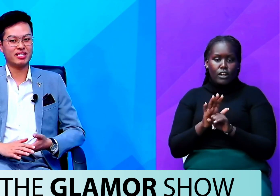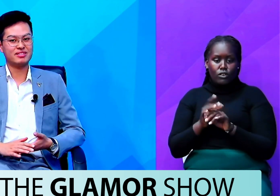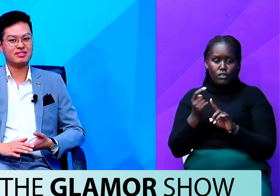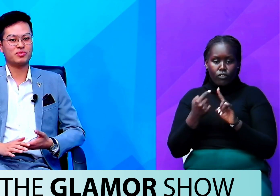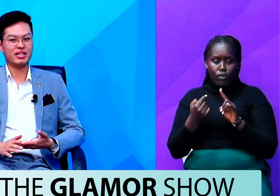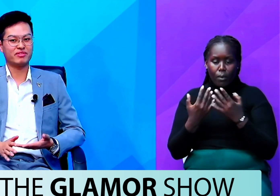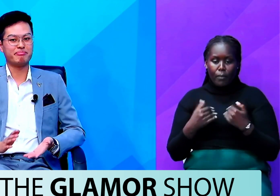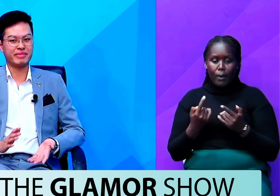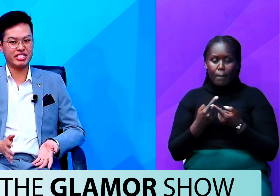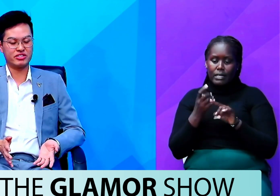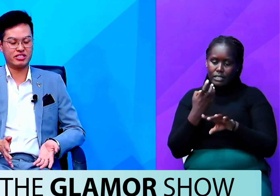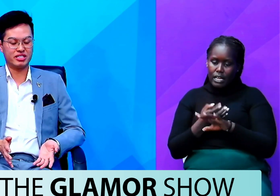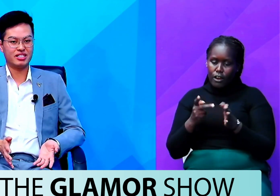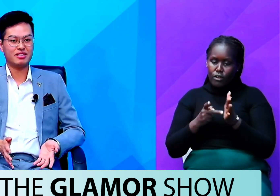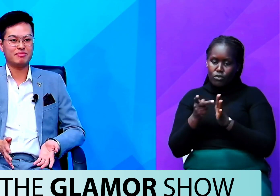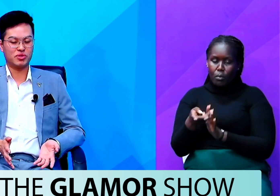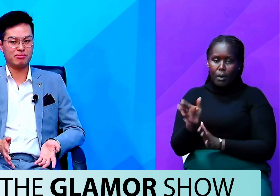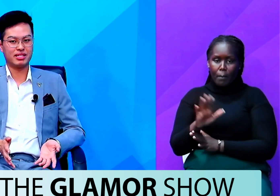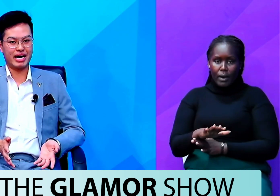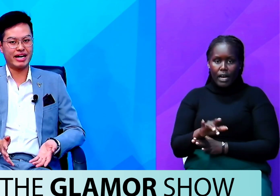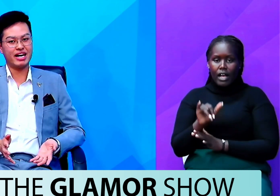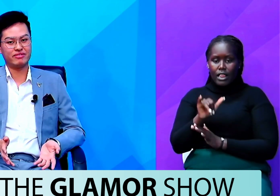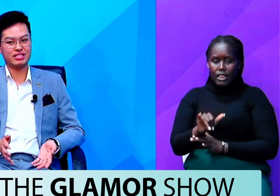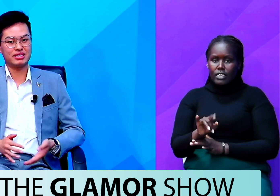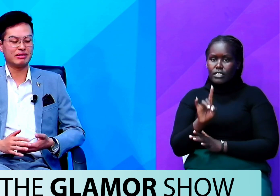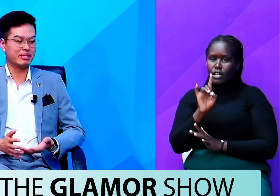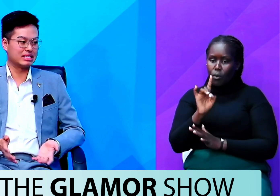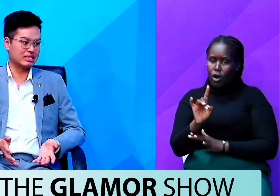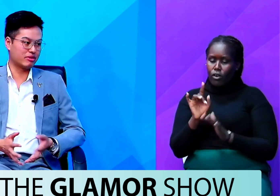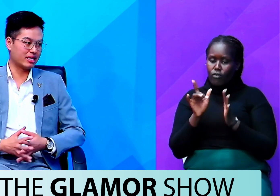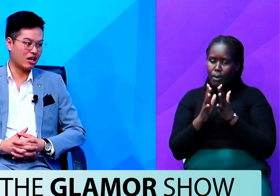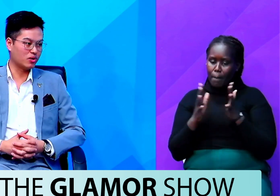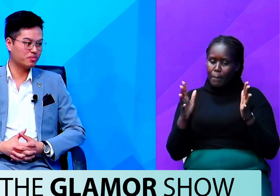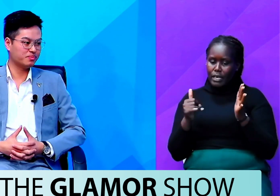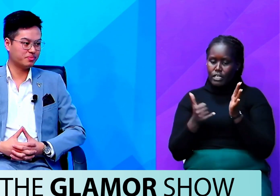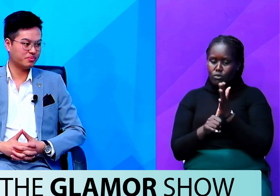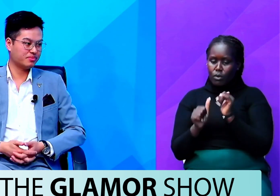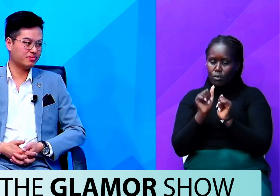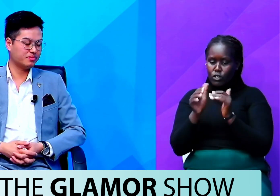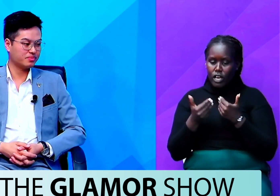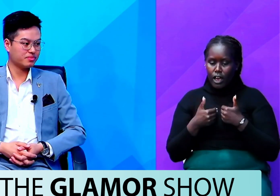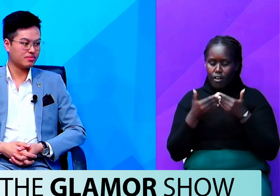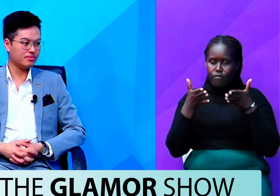So that's one of the major problem I have it in the business right now.